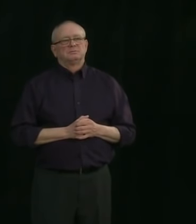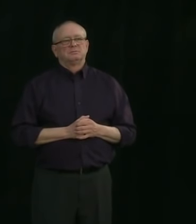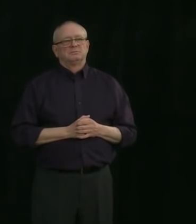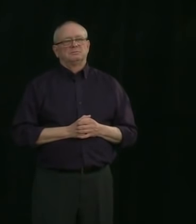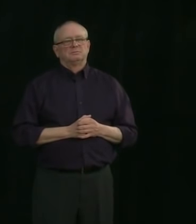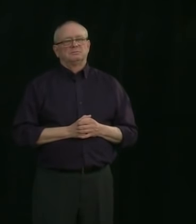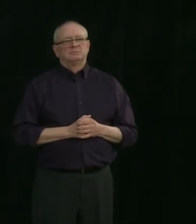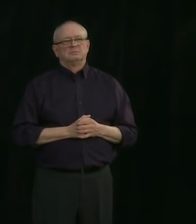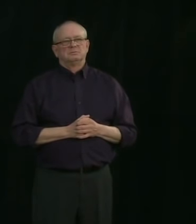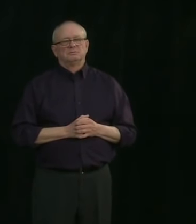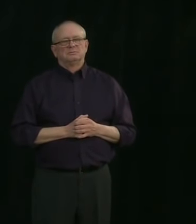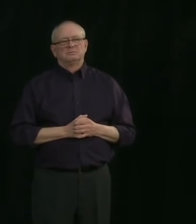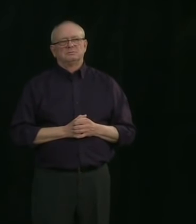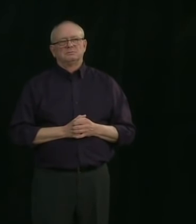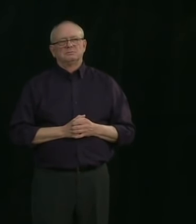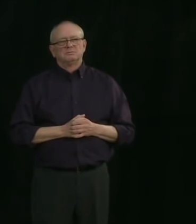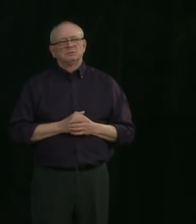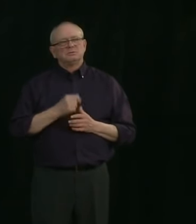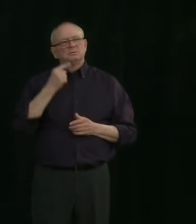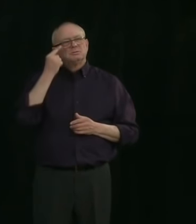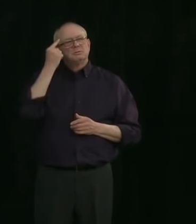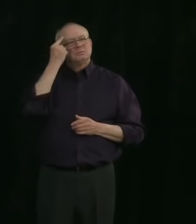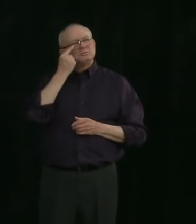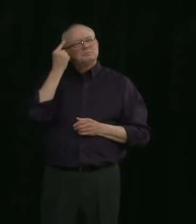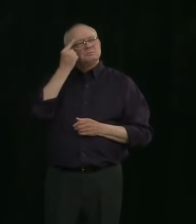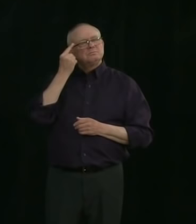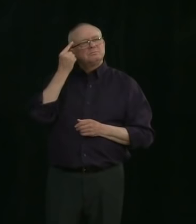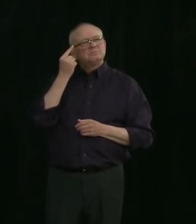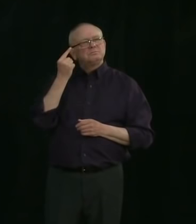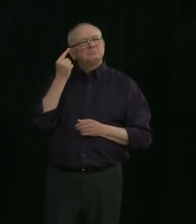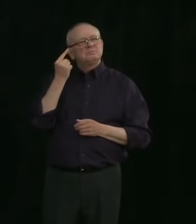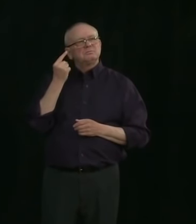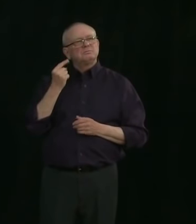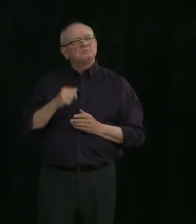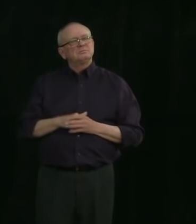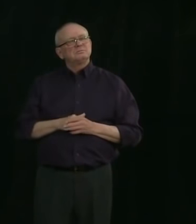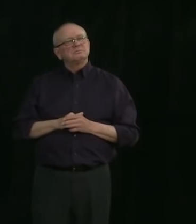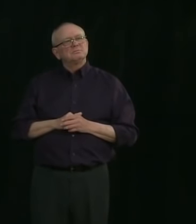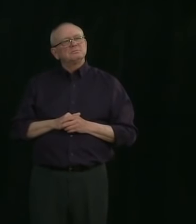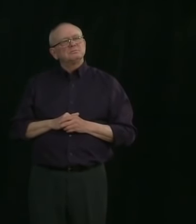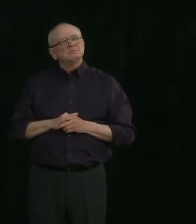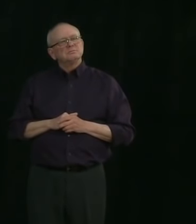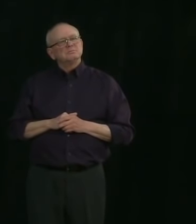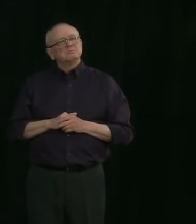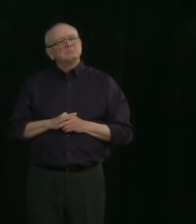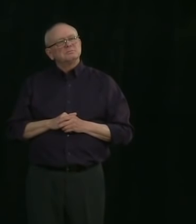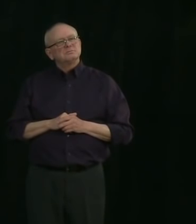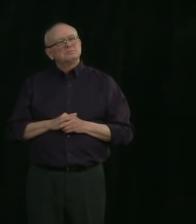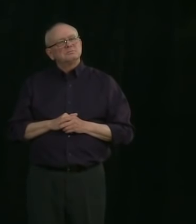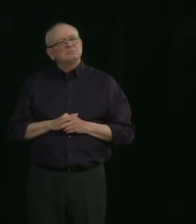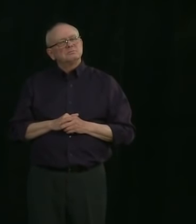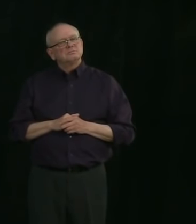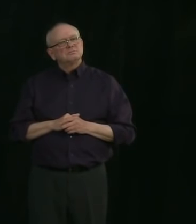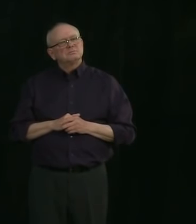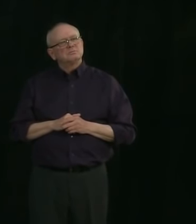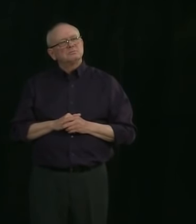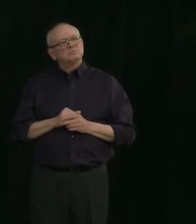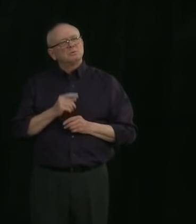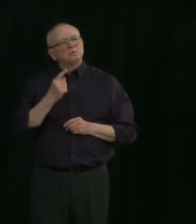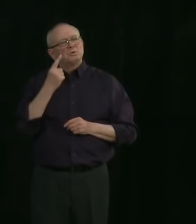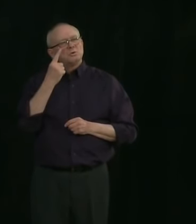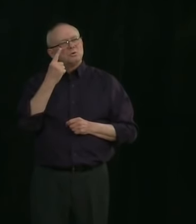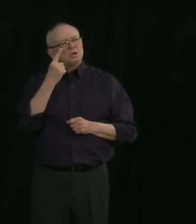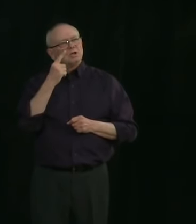wondering about the situation at the Manoir du Lac in McLennan. Do you have the latest update there?